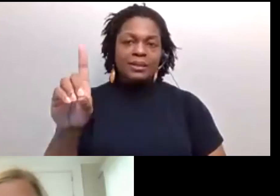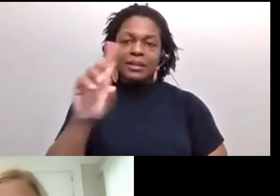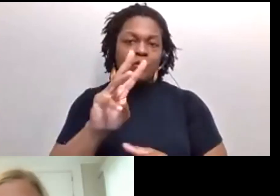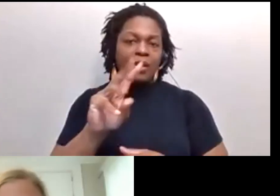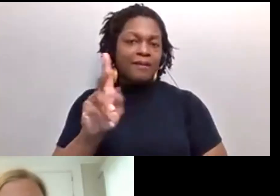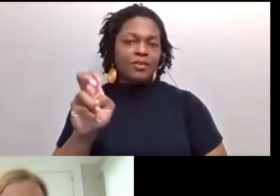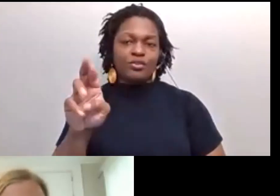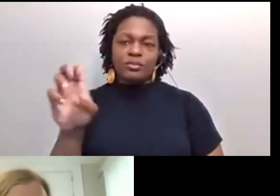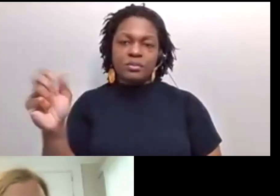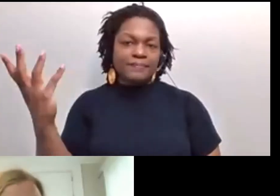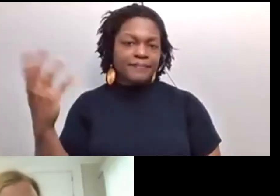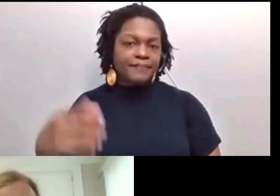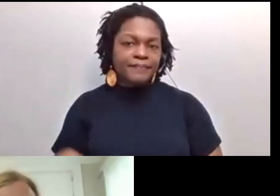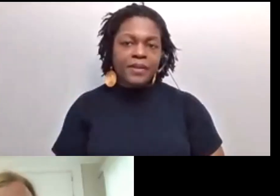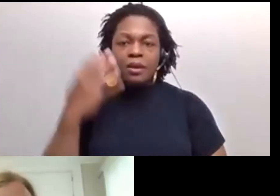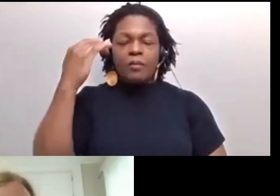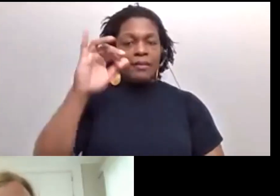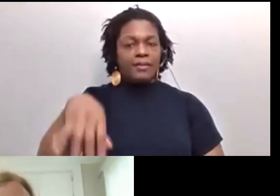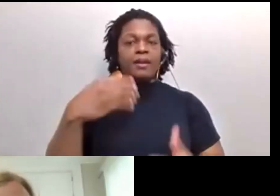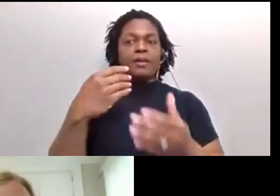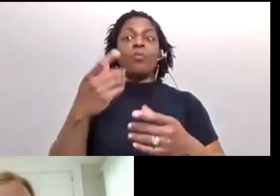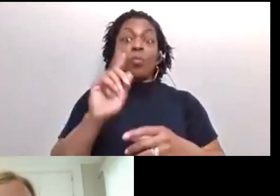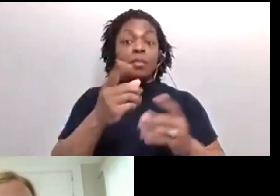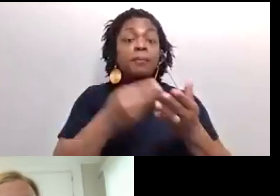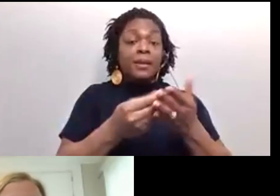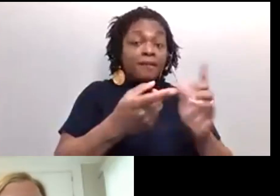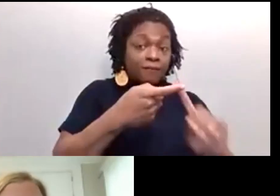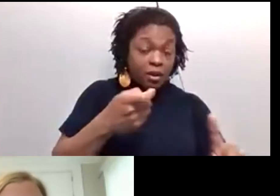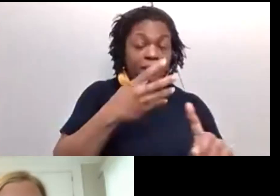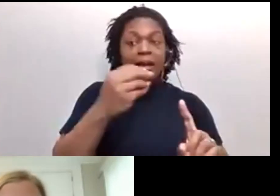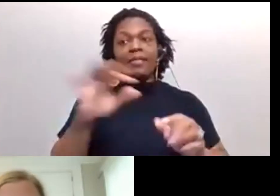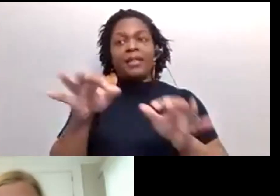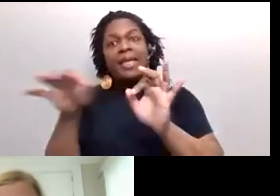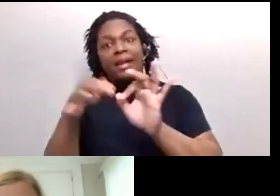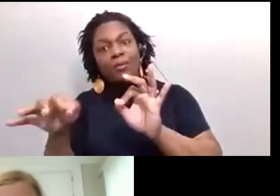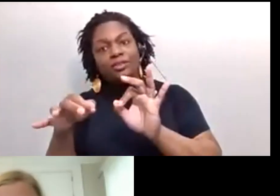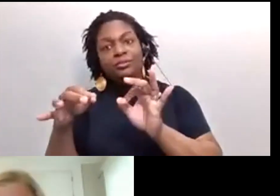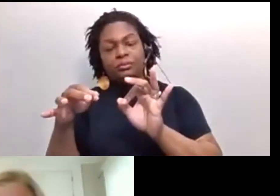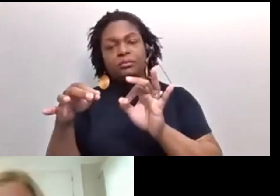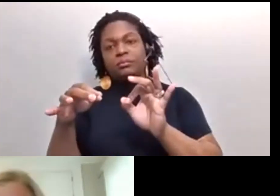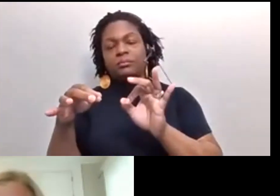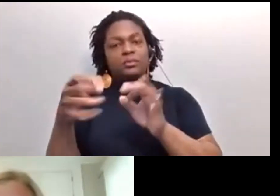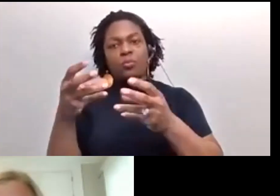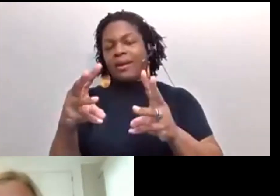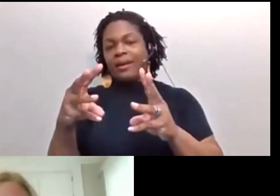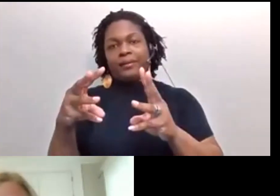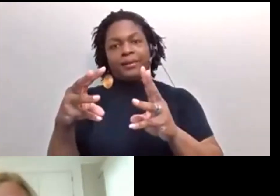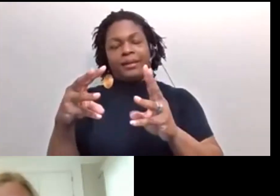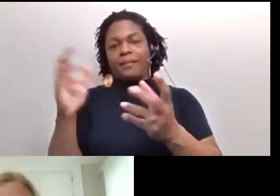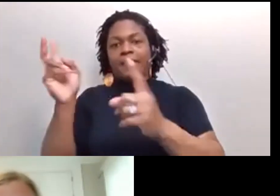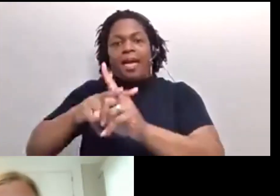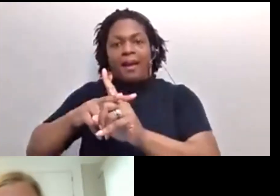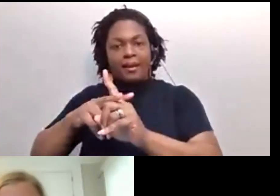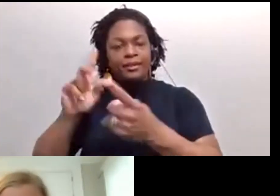just because of the funding source and the way the language shook out. I mean, I know that,